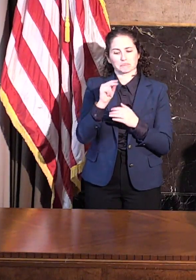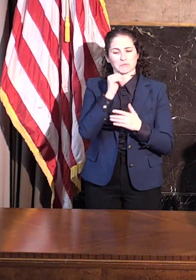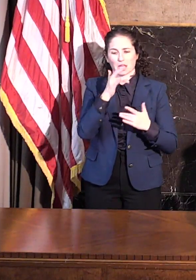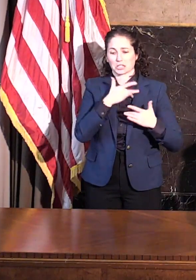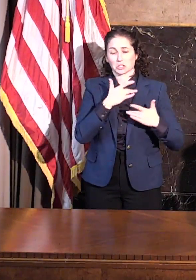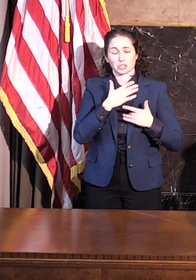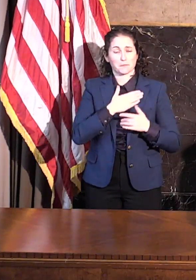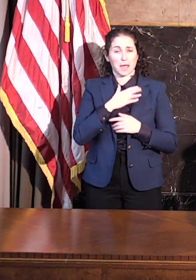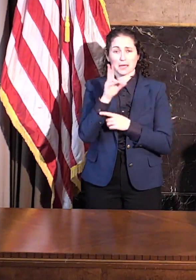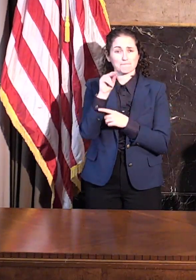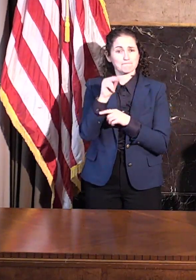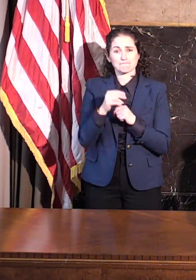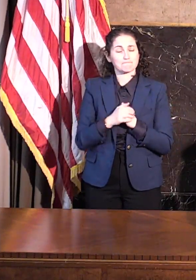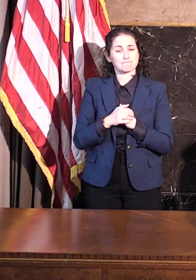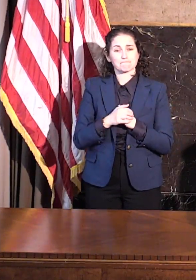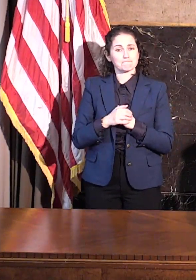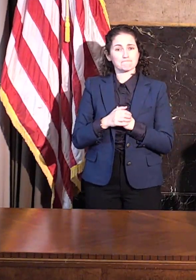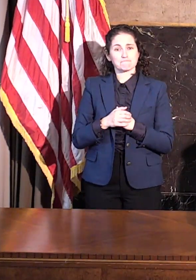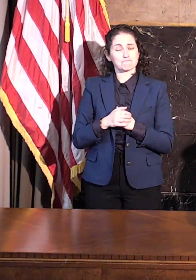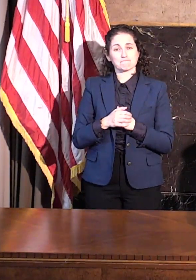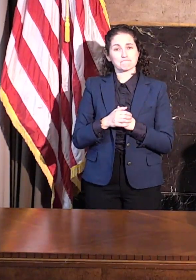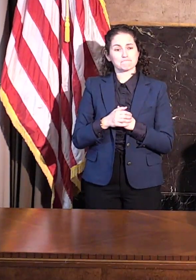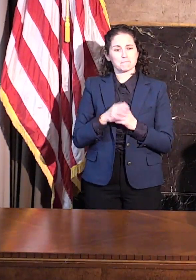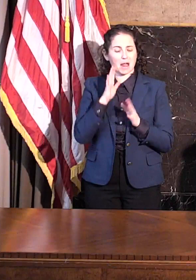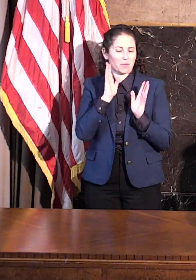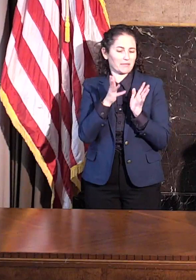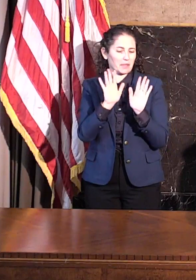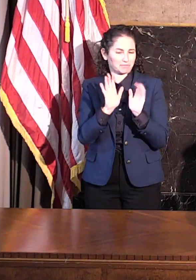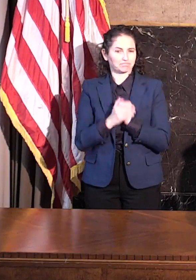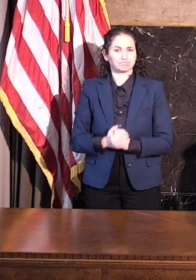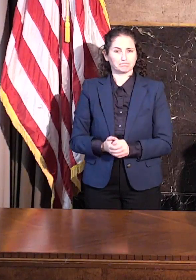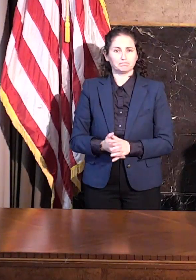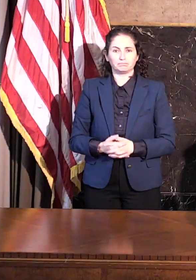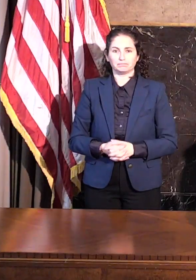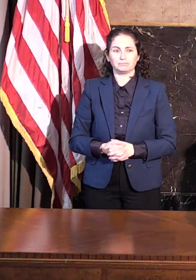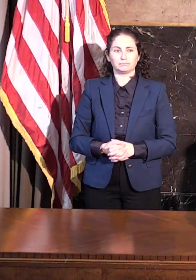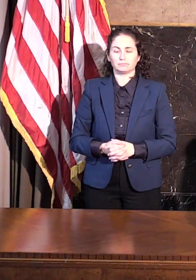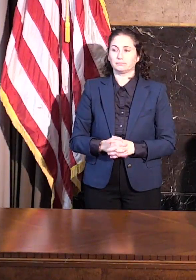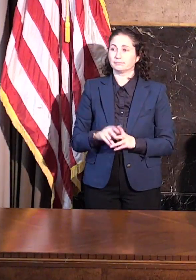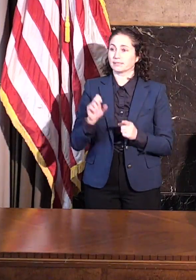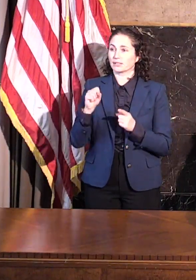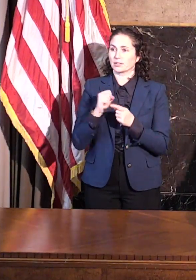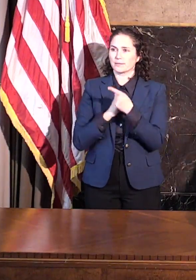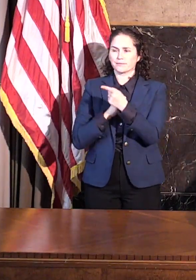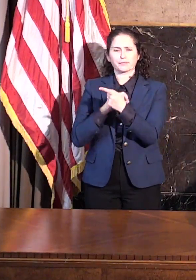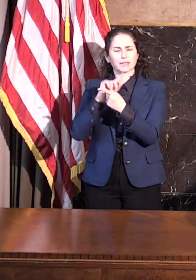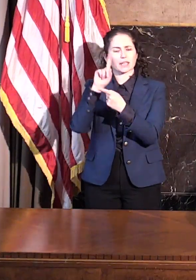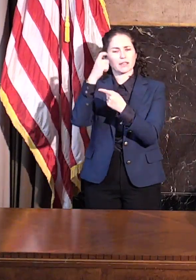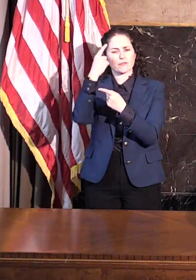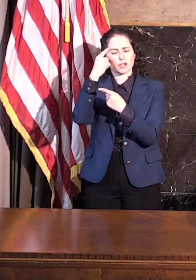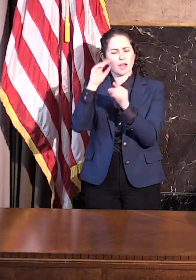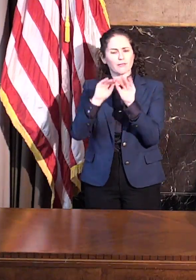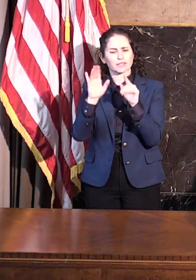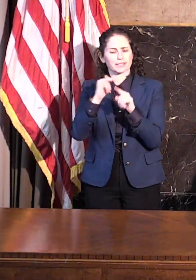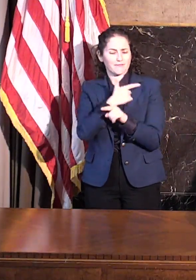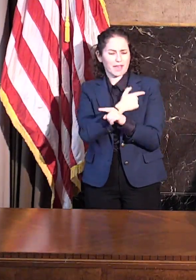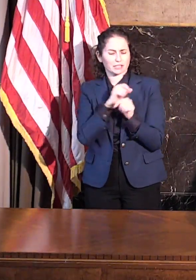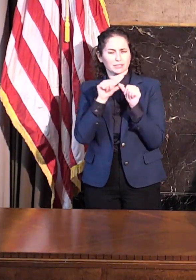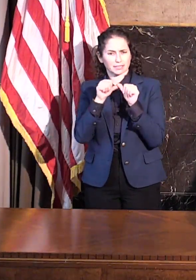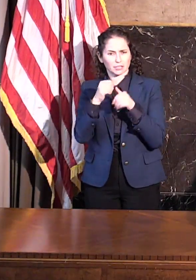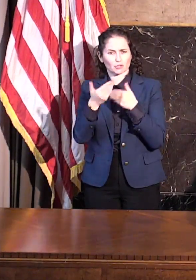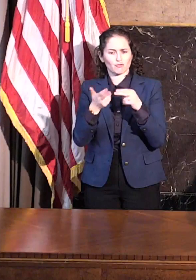including the Tax Foundation, legislative leadership, the business community, they know that our tax burden is low. It's